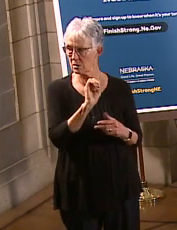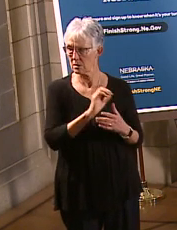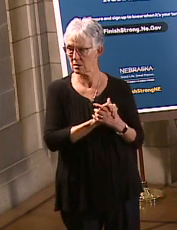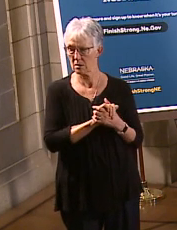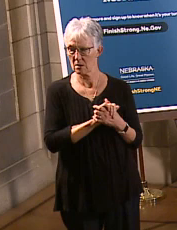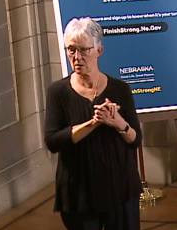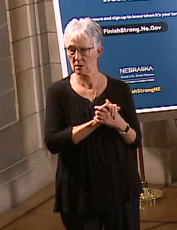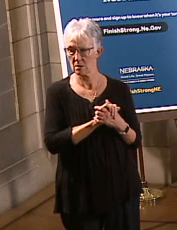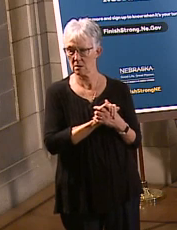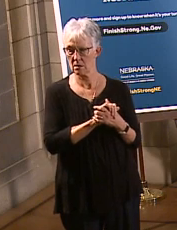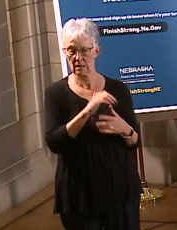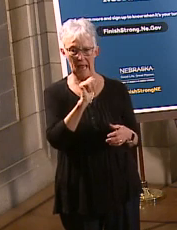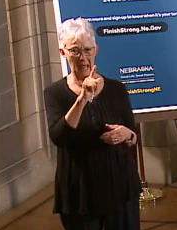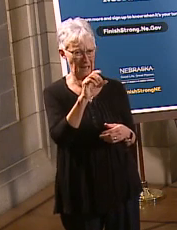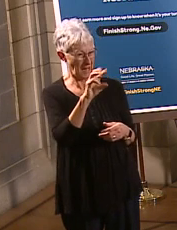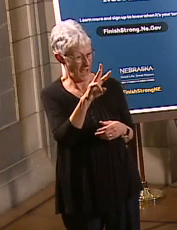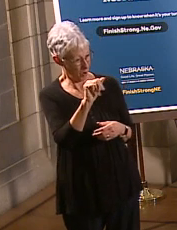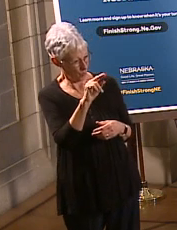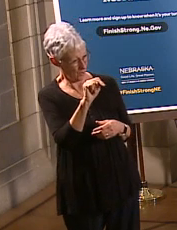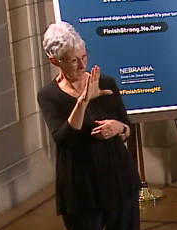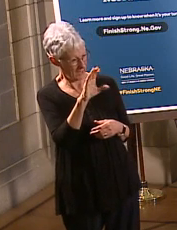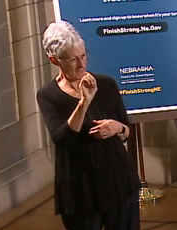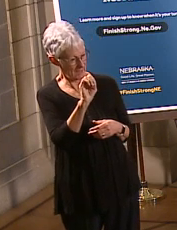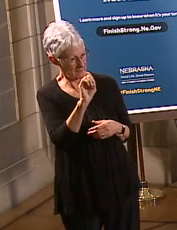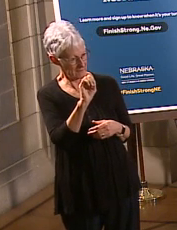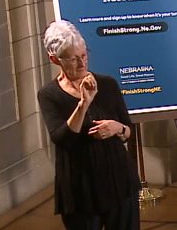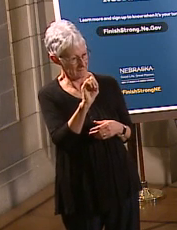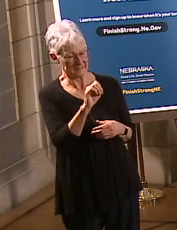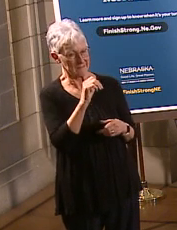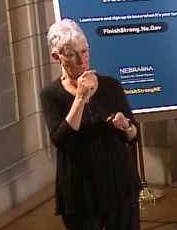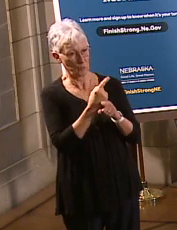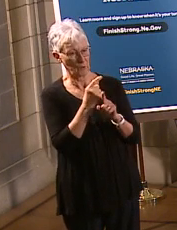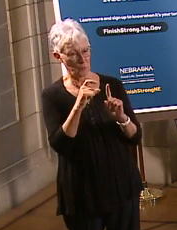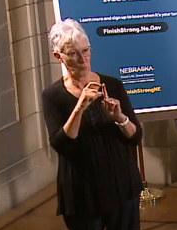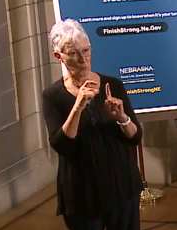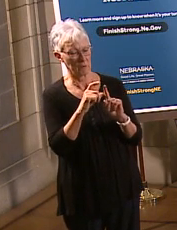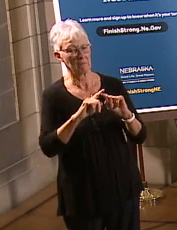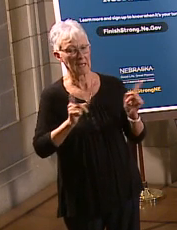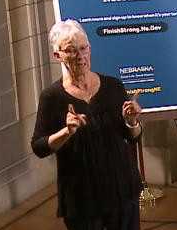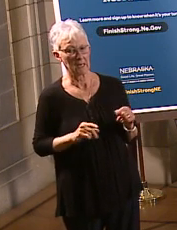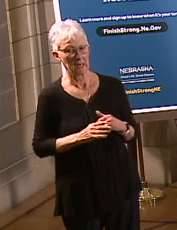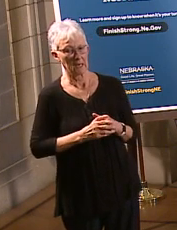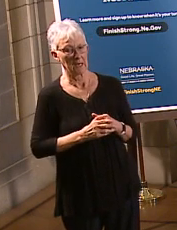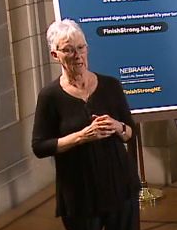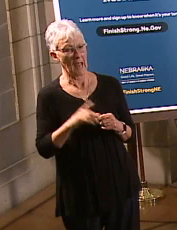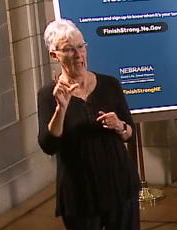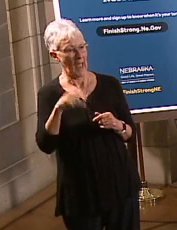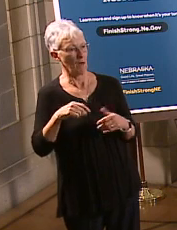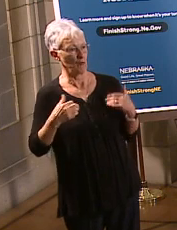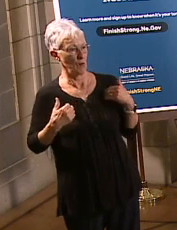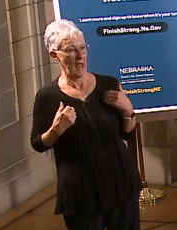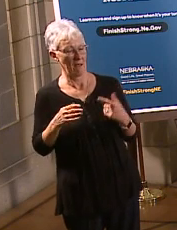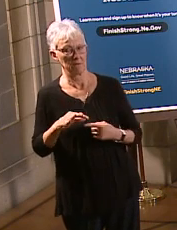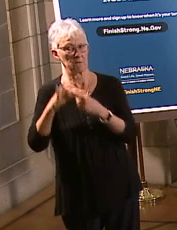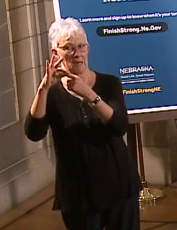basically allowance, I guess we could say, that's not the word I'm looking for, but an allowance for these vehicles to be able to run on E30. Now,